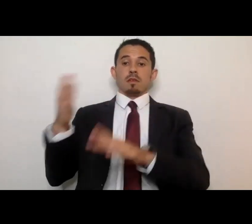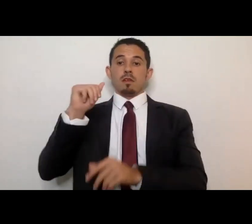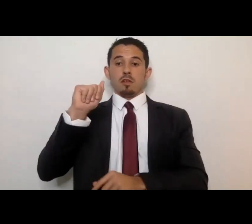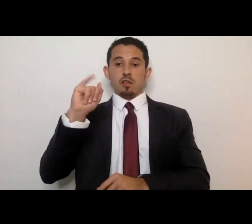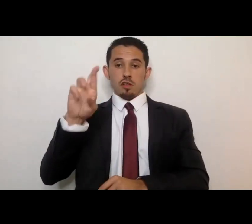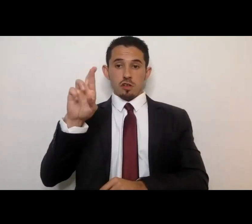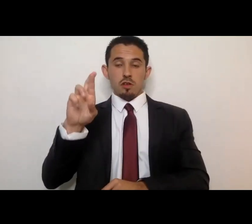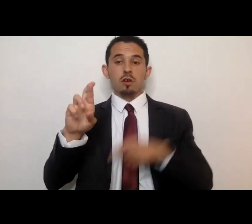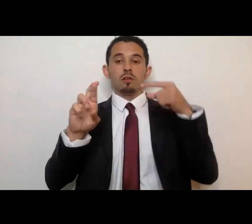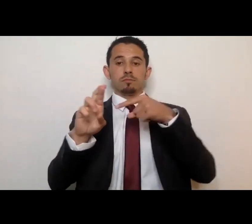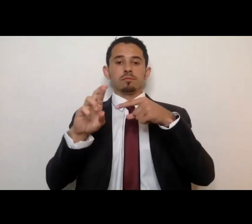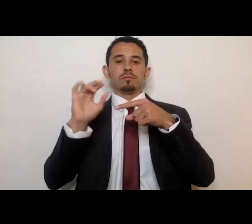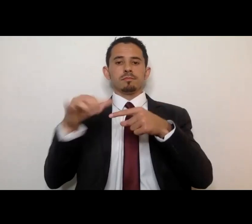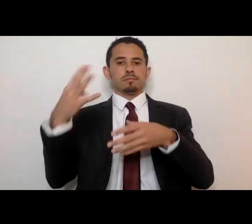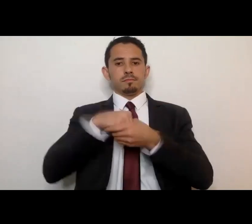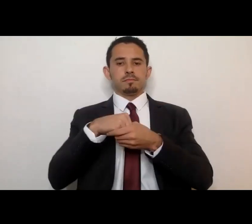occurred.